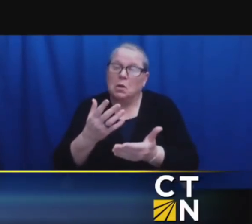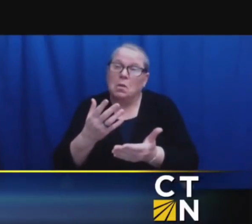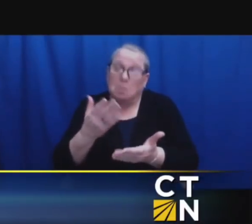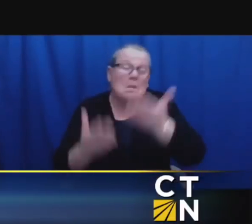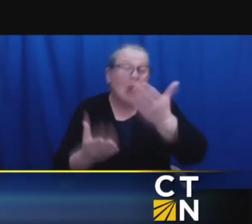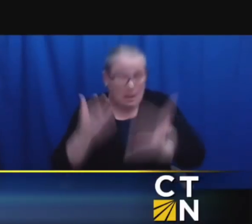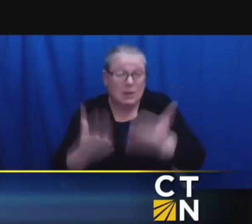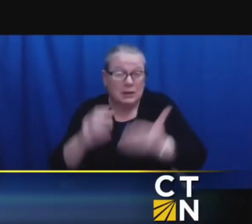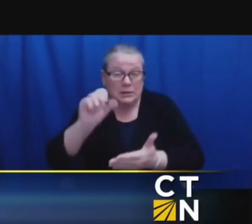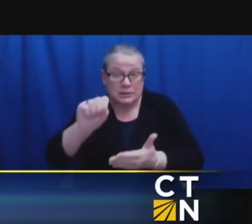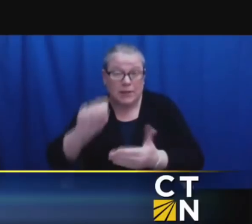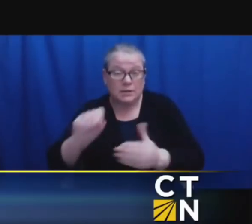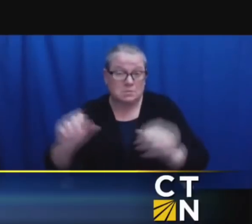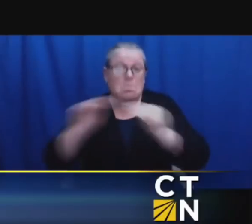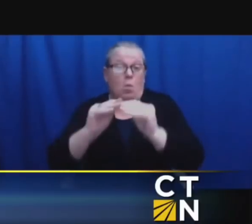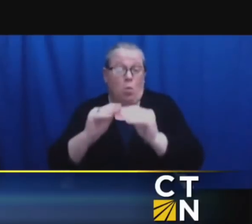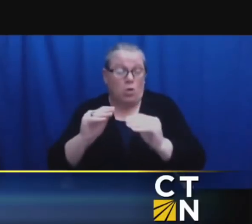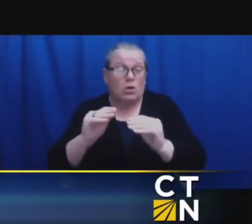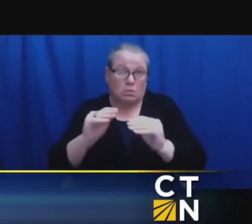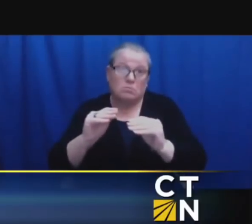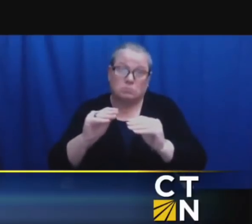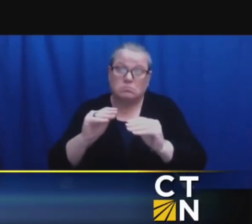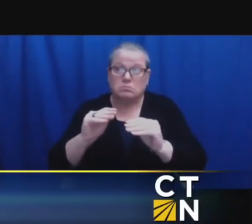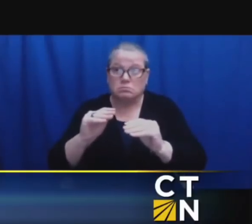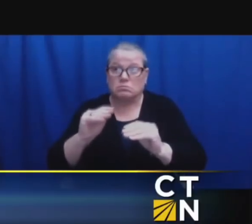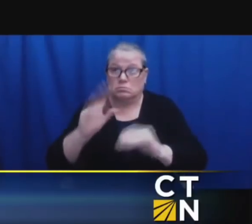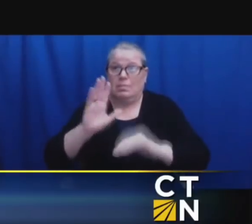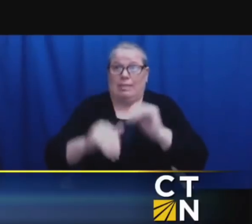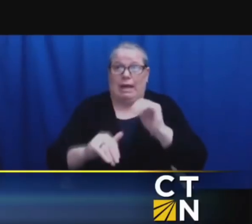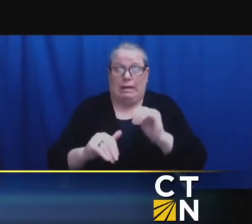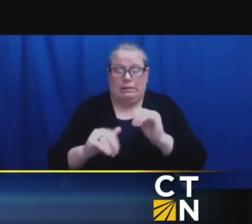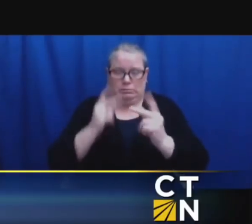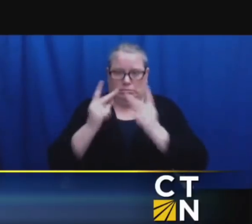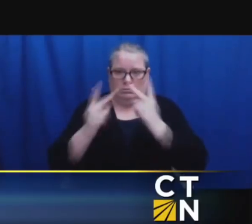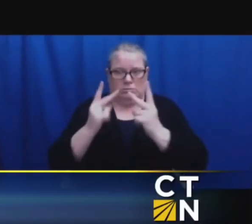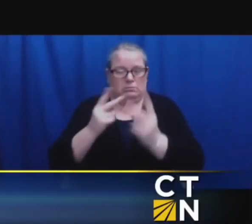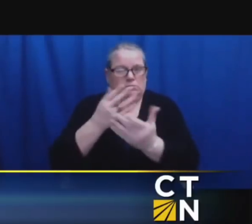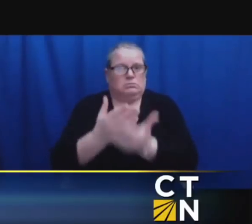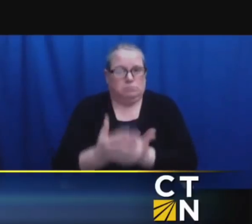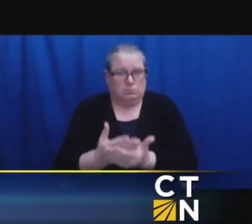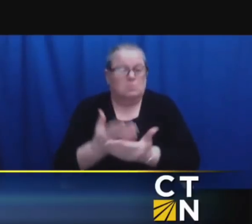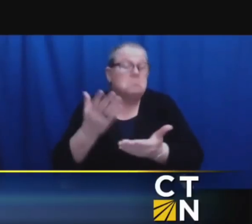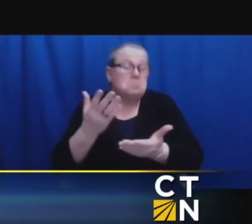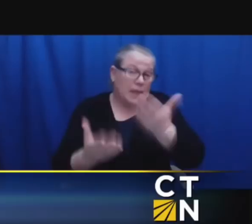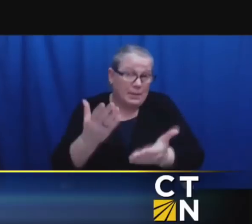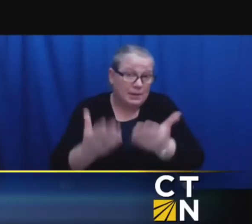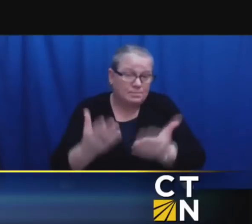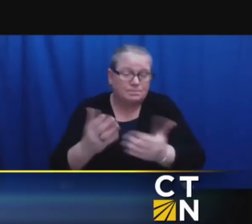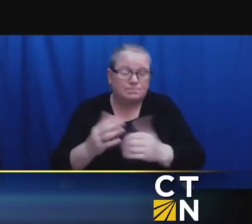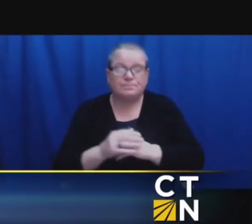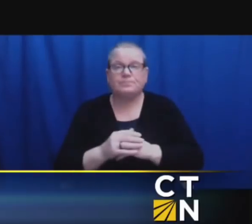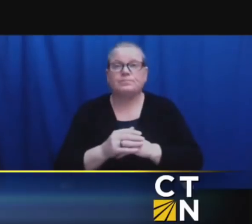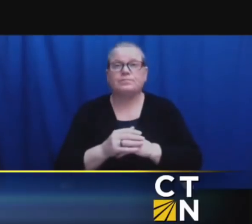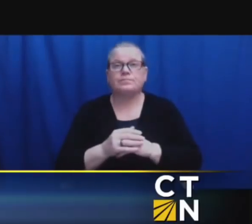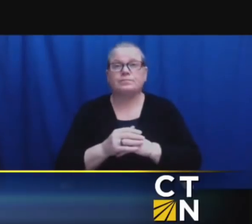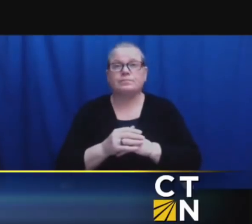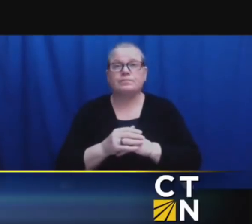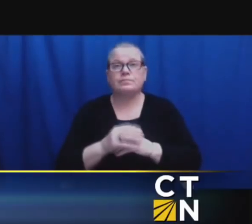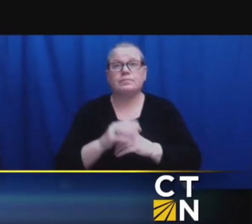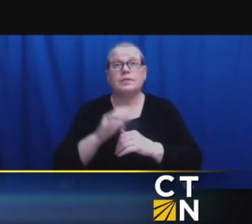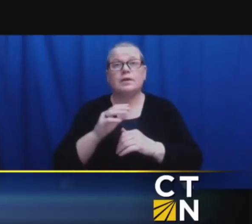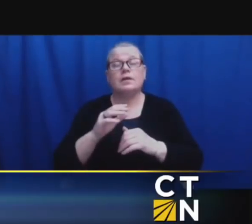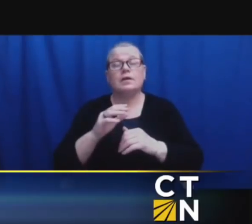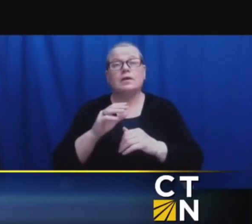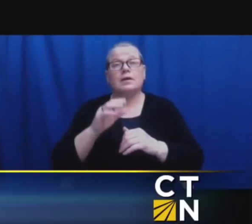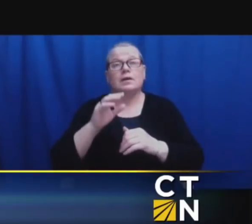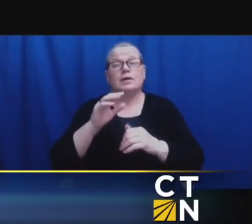and I think what this shows is a couple things. One is the importance of surveillance.